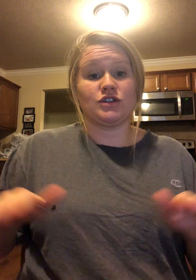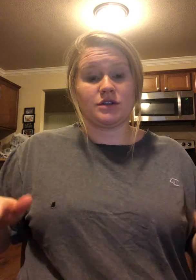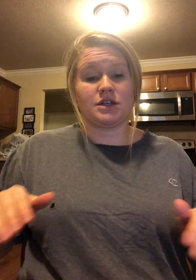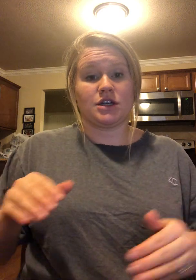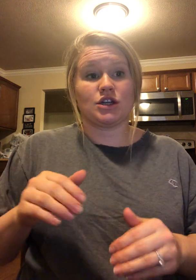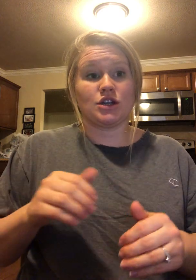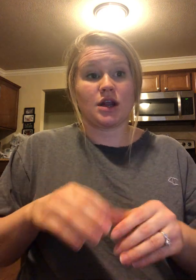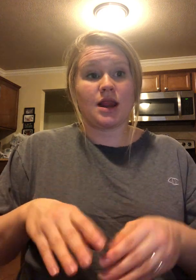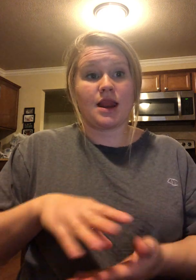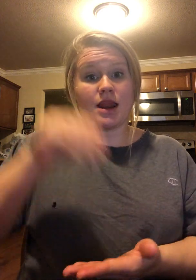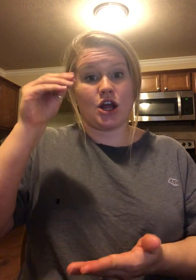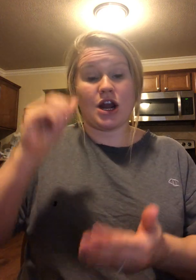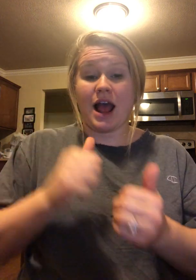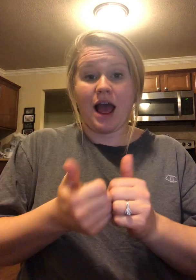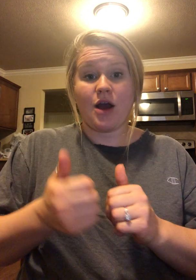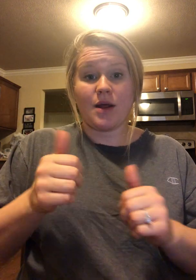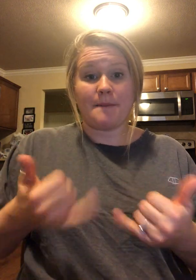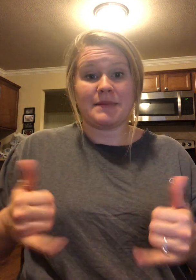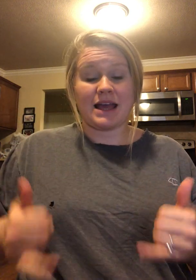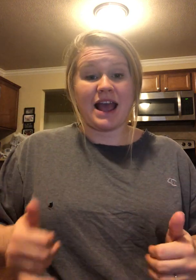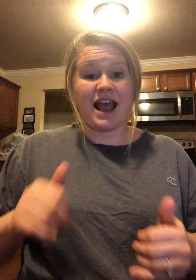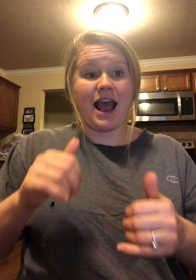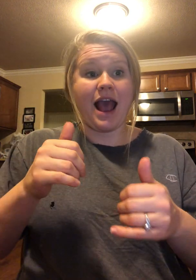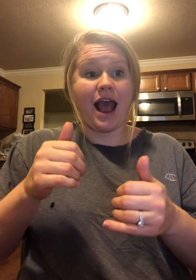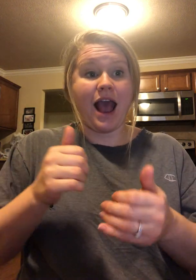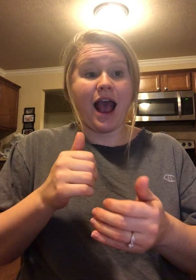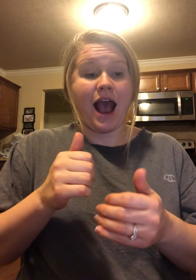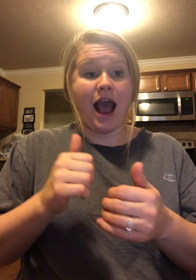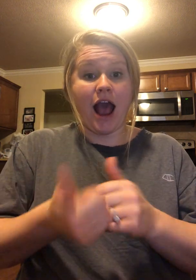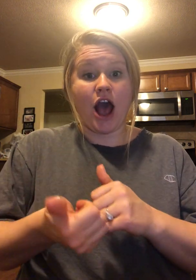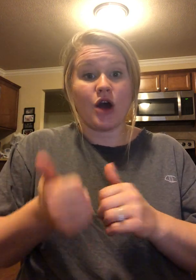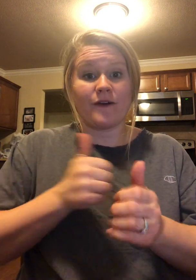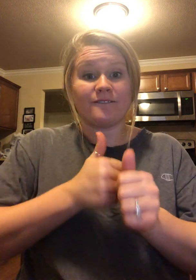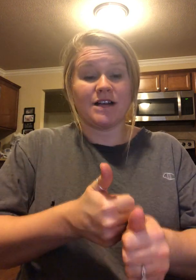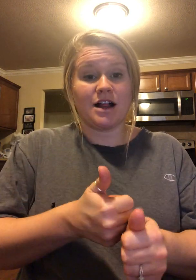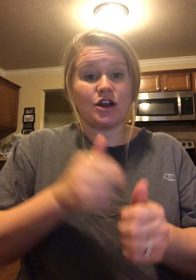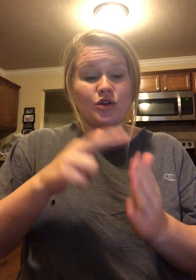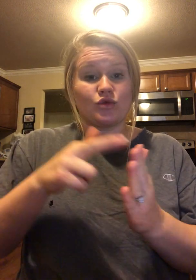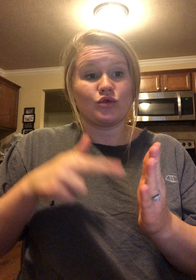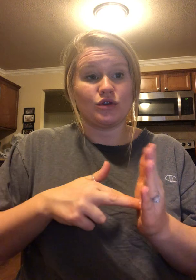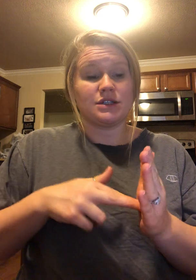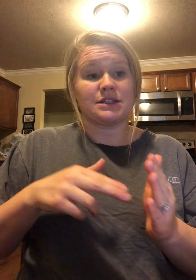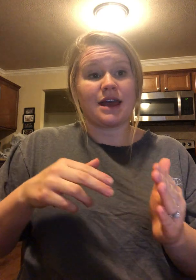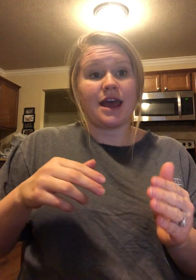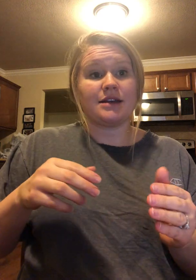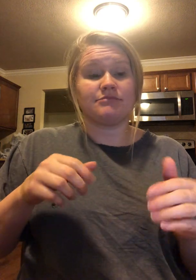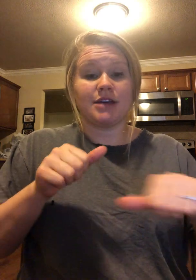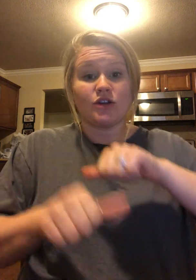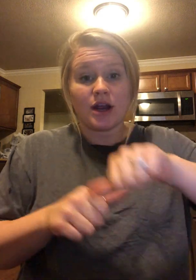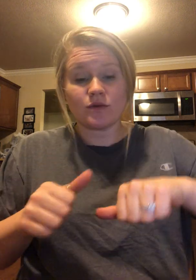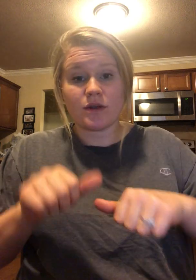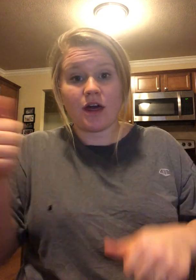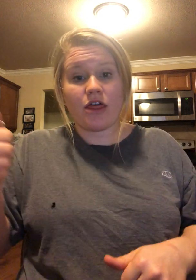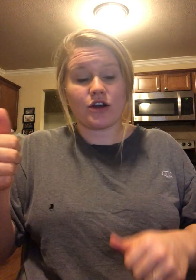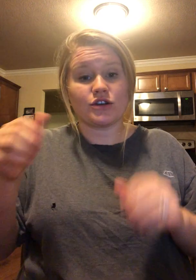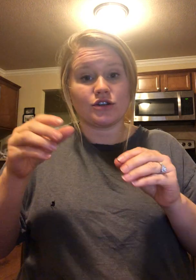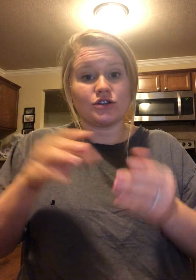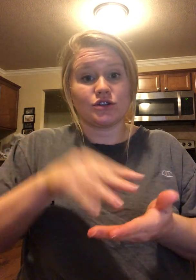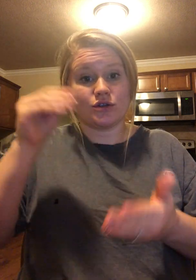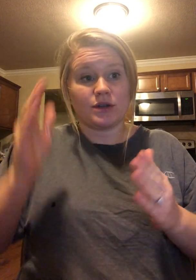rules, and how to interact with other students. Recess helps build an even stronger